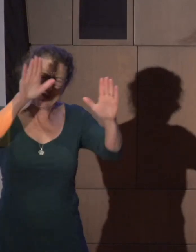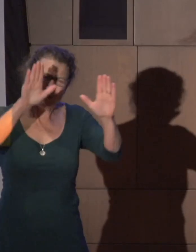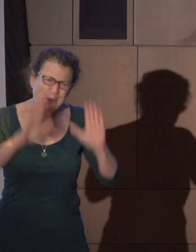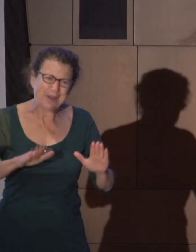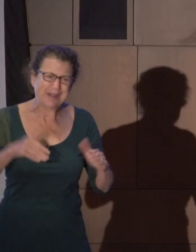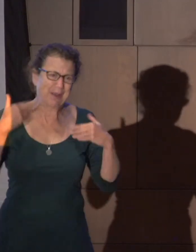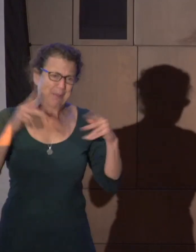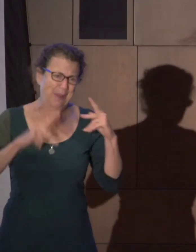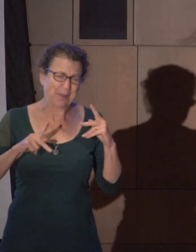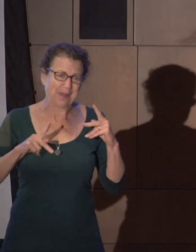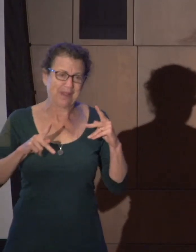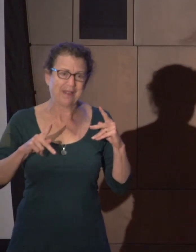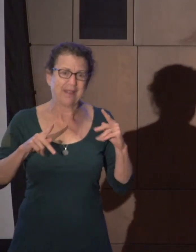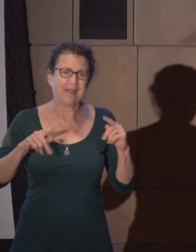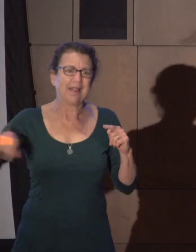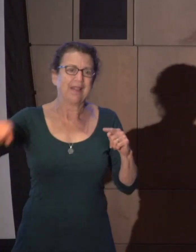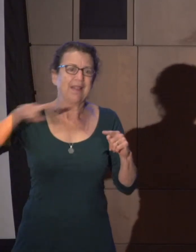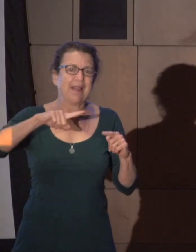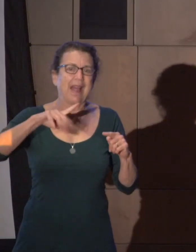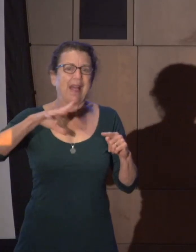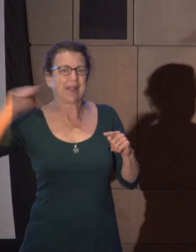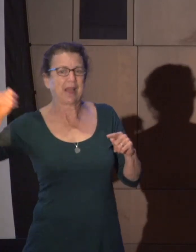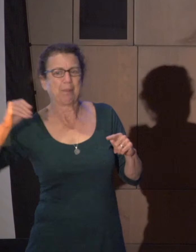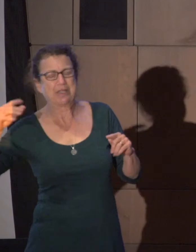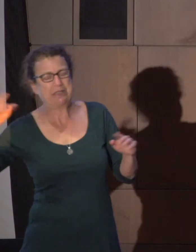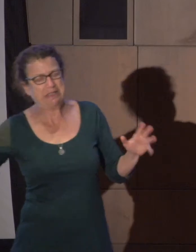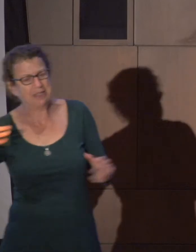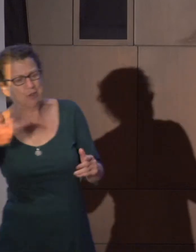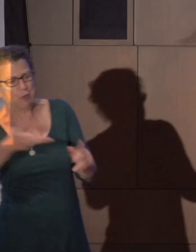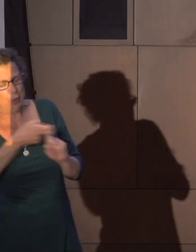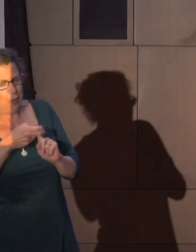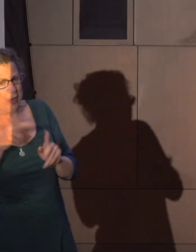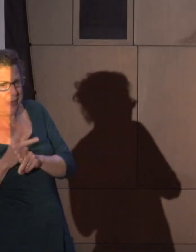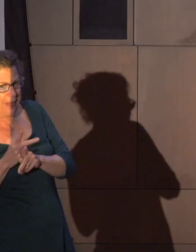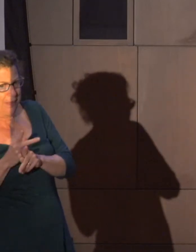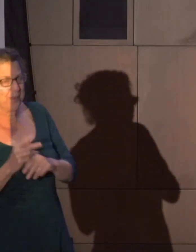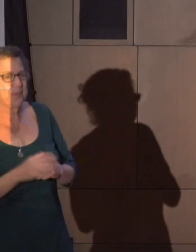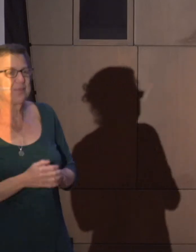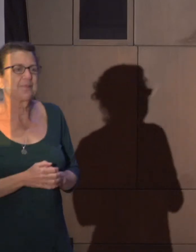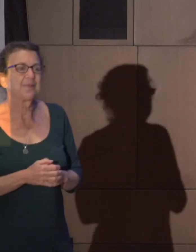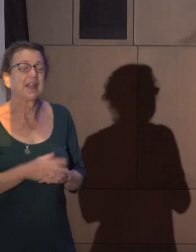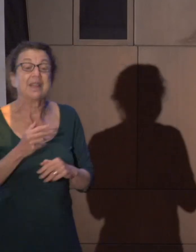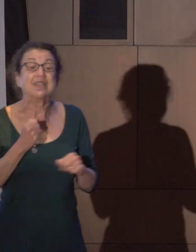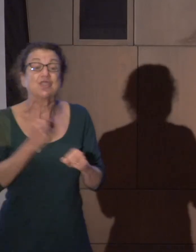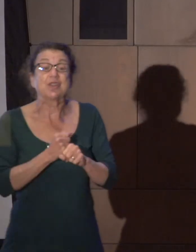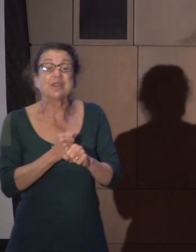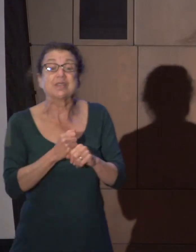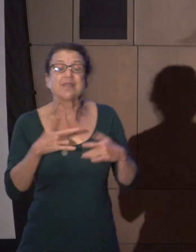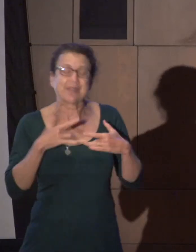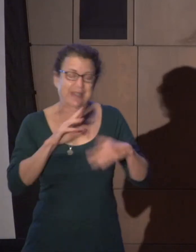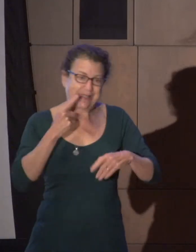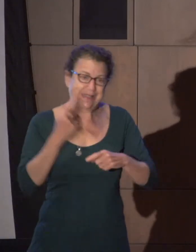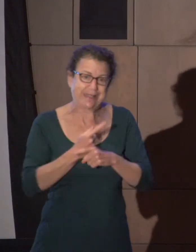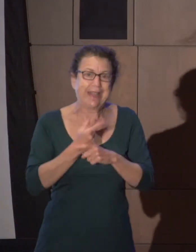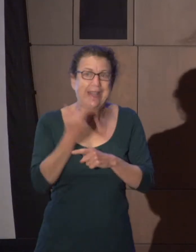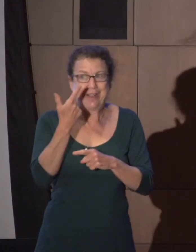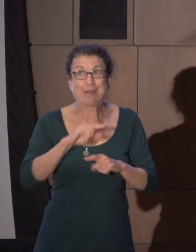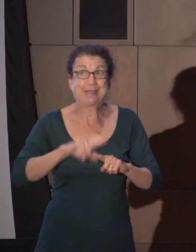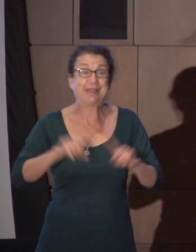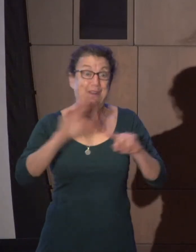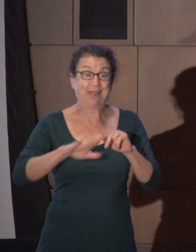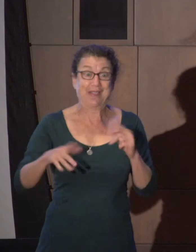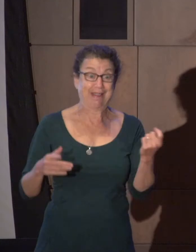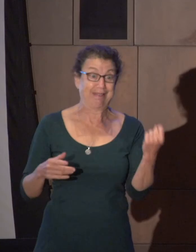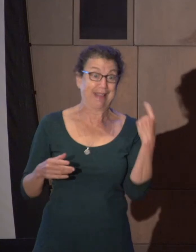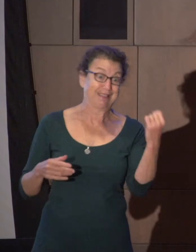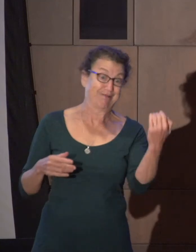extraordinary young people and the companies that go the extra mile to recruit and retain them. This year's event, of course, looks a lot different from